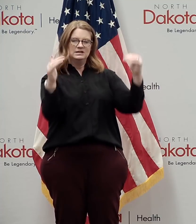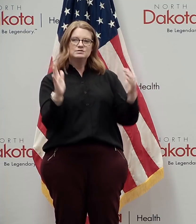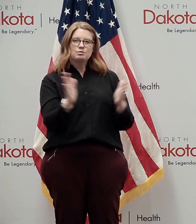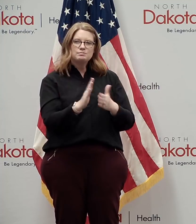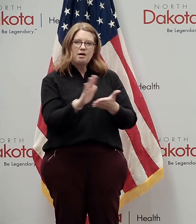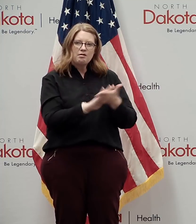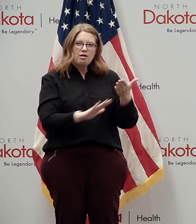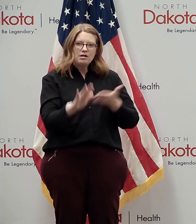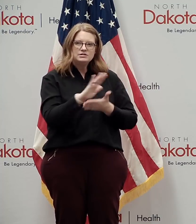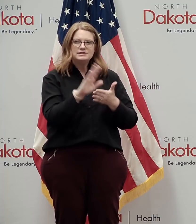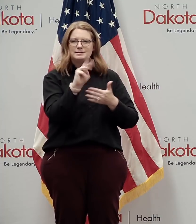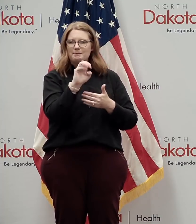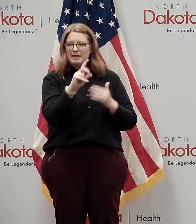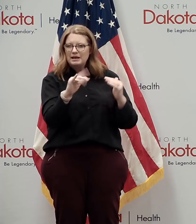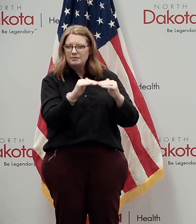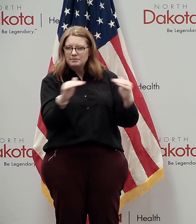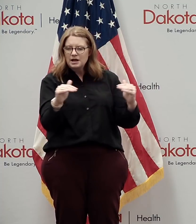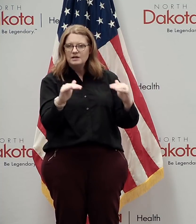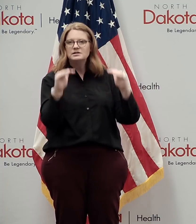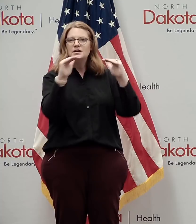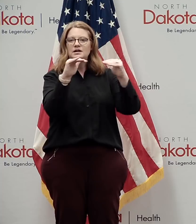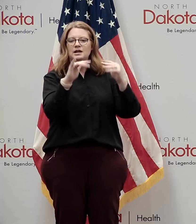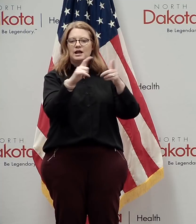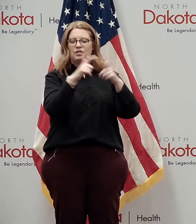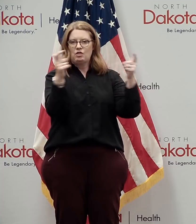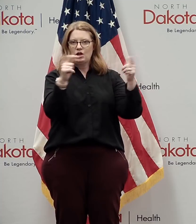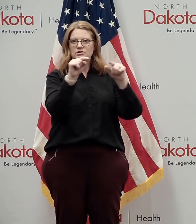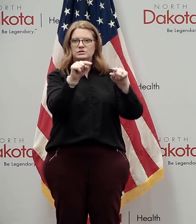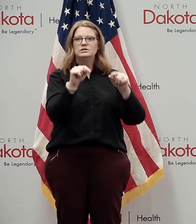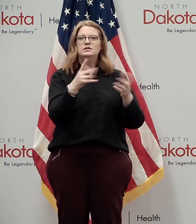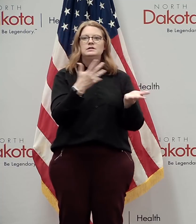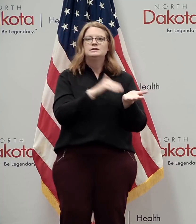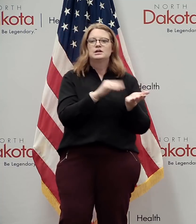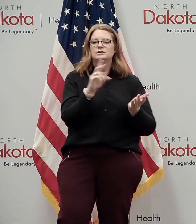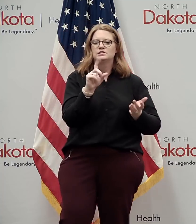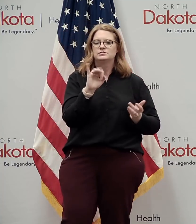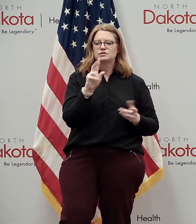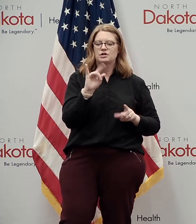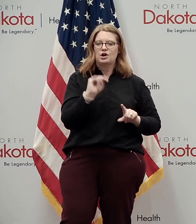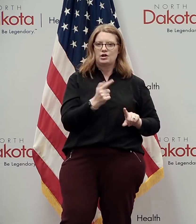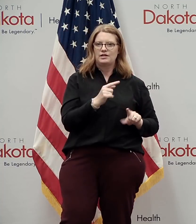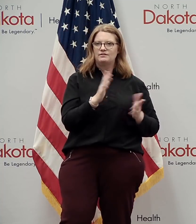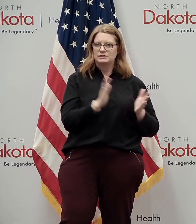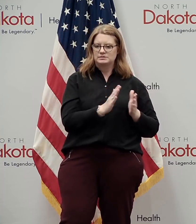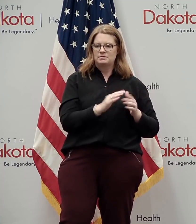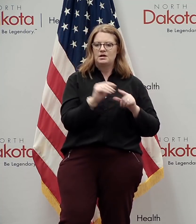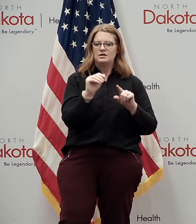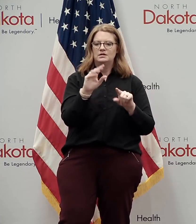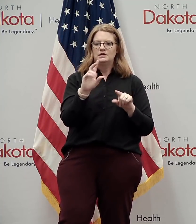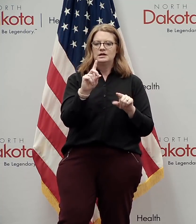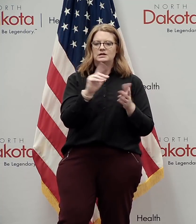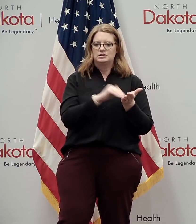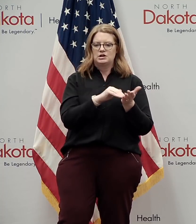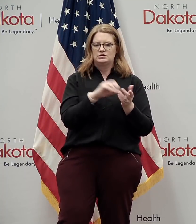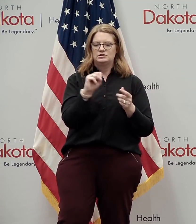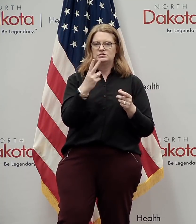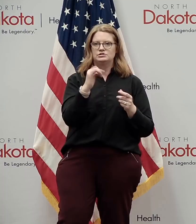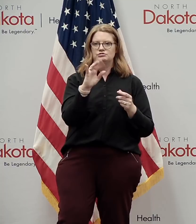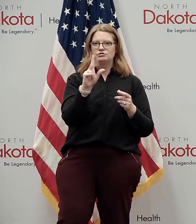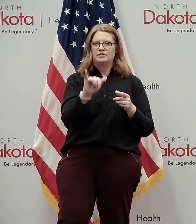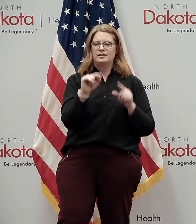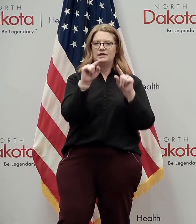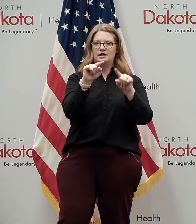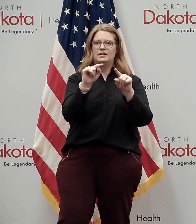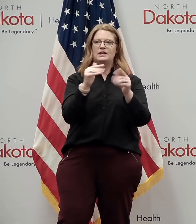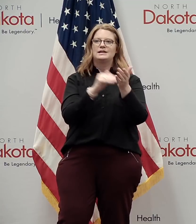size, and large colleges, led by Dr. Darling for the smaller campuses, Dr. Shirley, the mid-tier, and Mike Bohr and